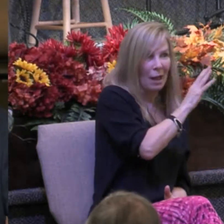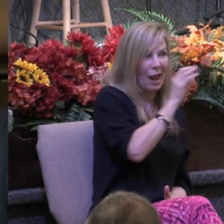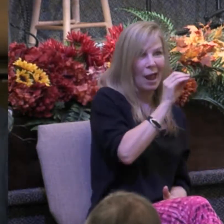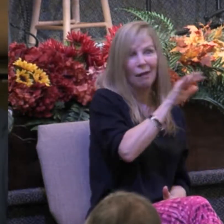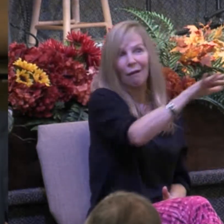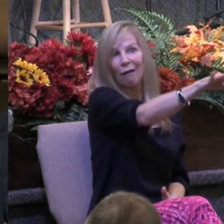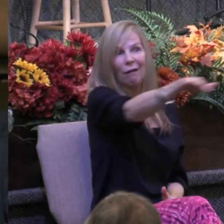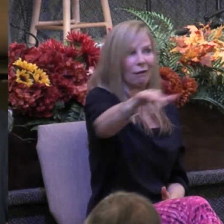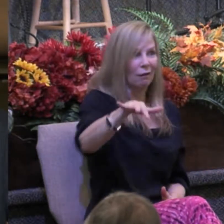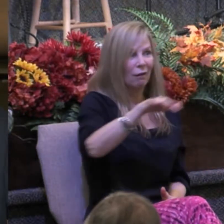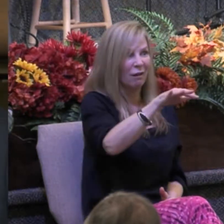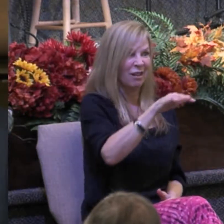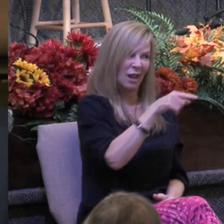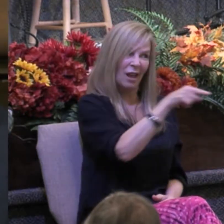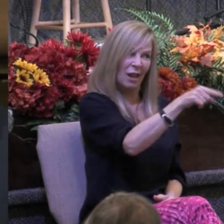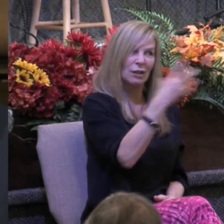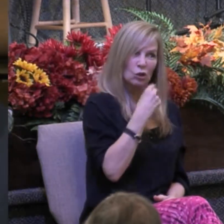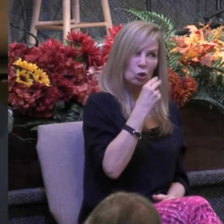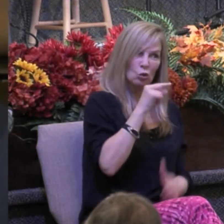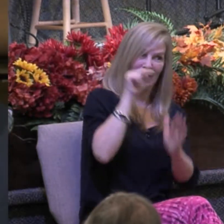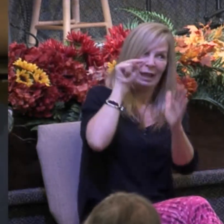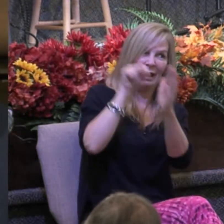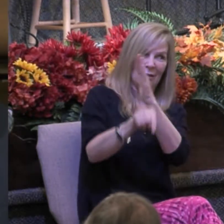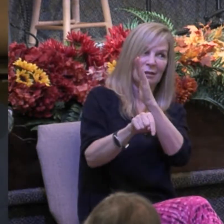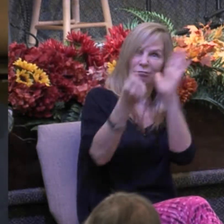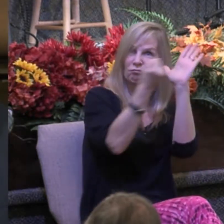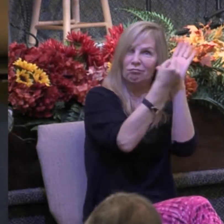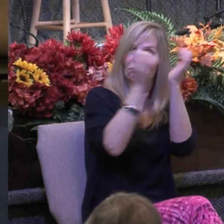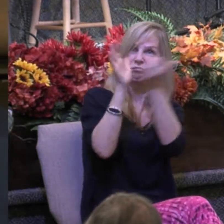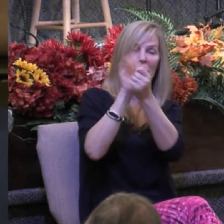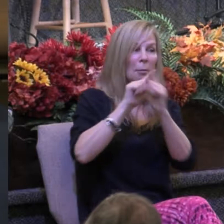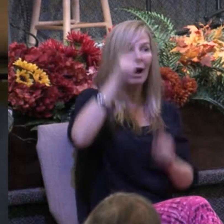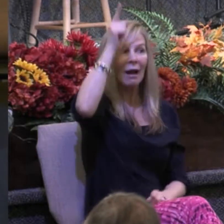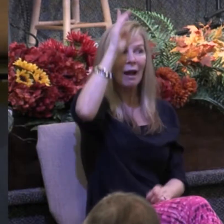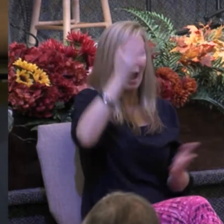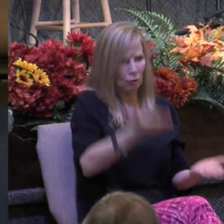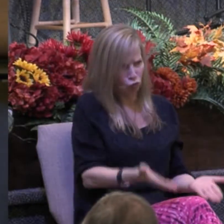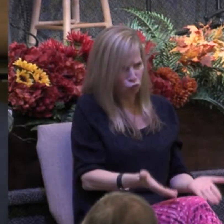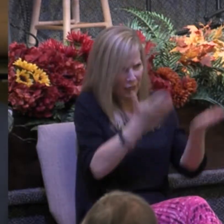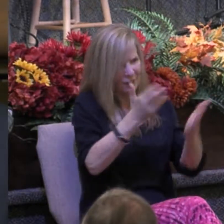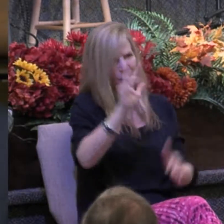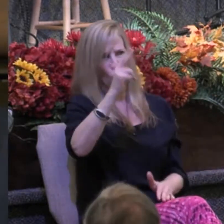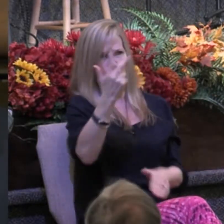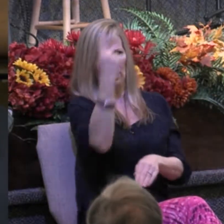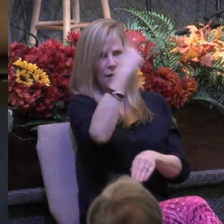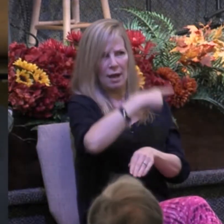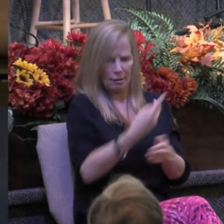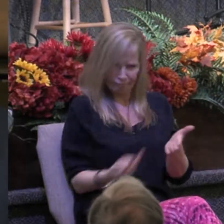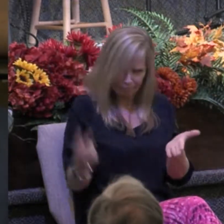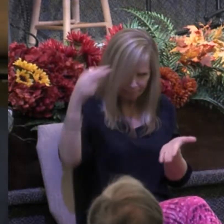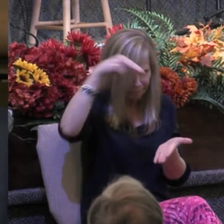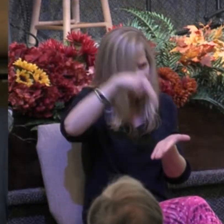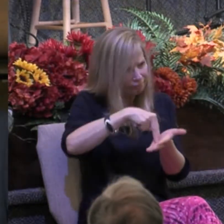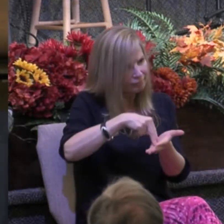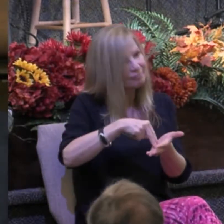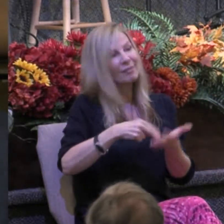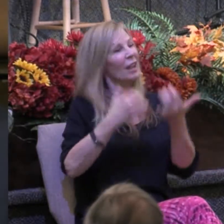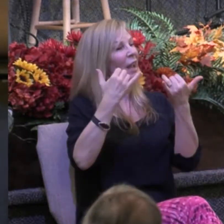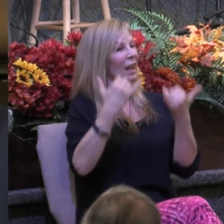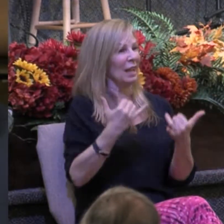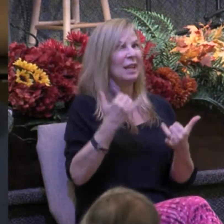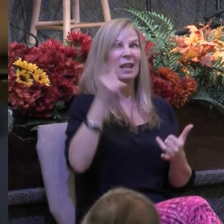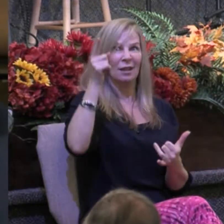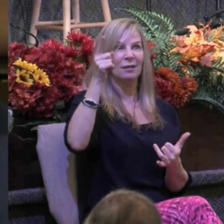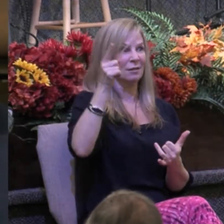by hanging him on a cross. God raised him up on the third day and granted that he become visible, not to all